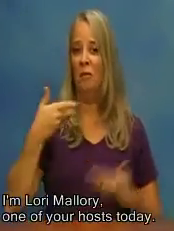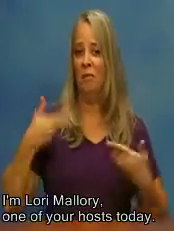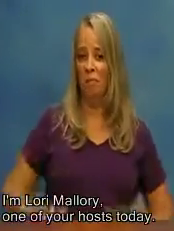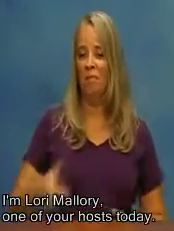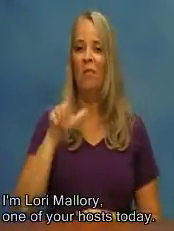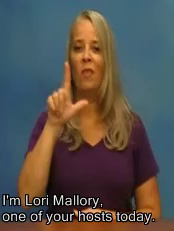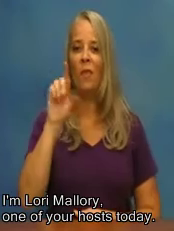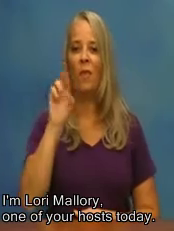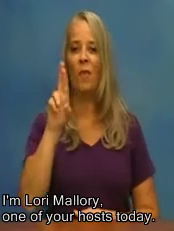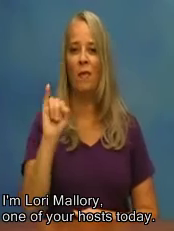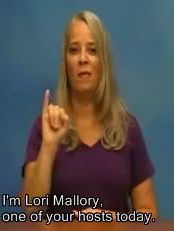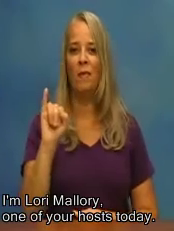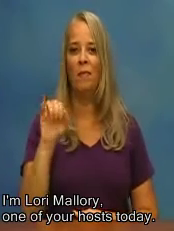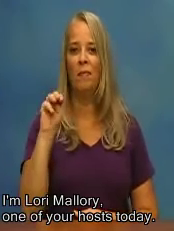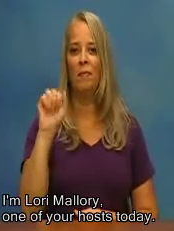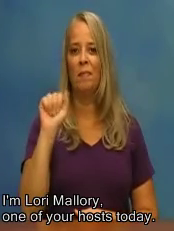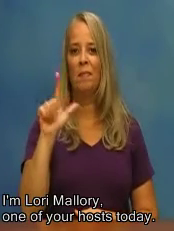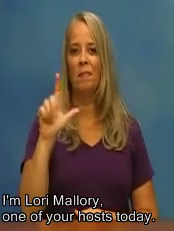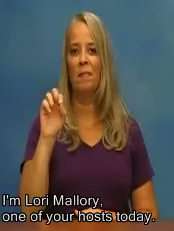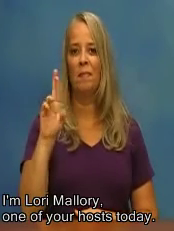I'm Lori Mallory, one of your hosts today.